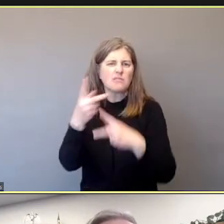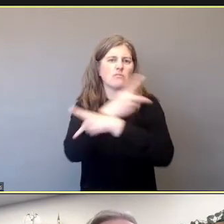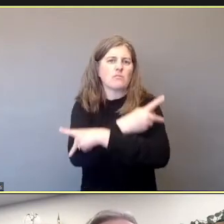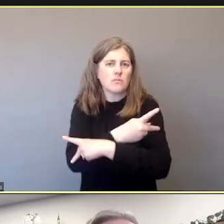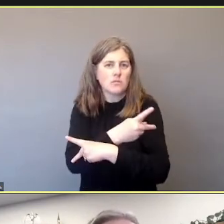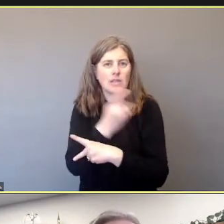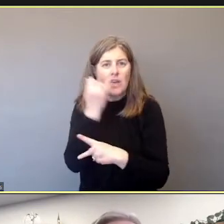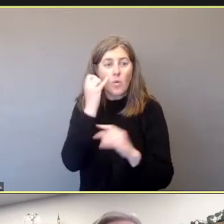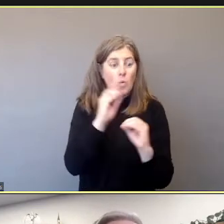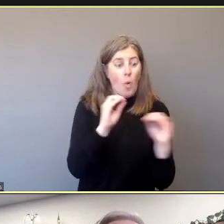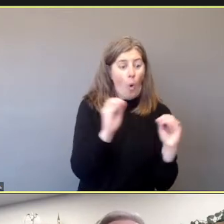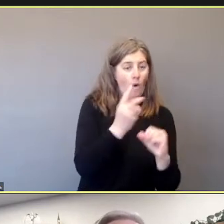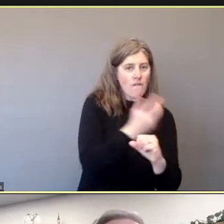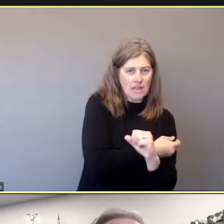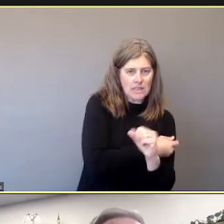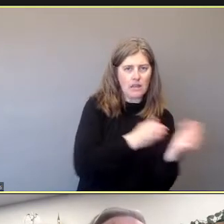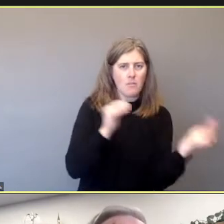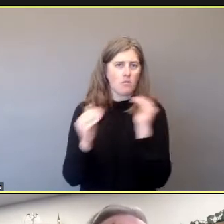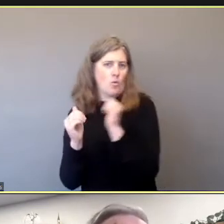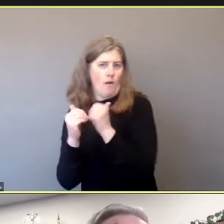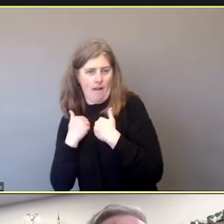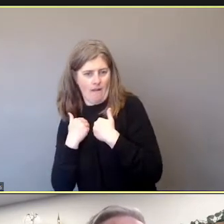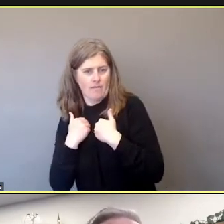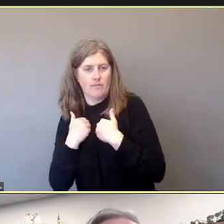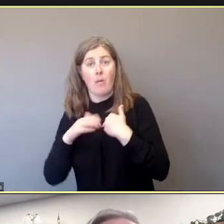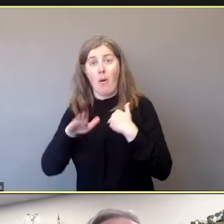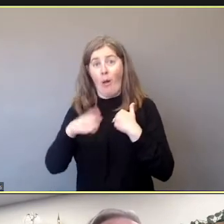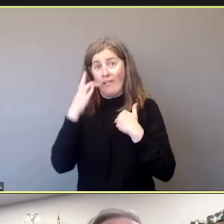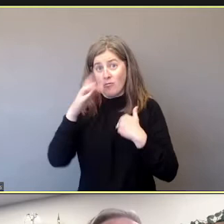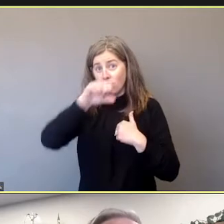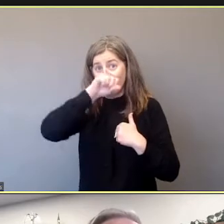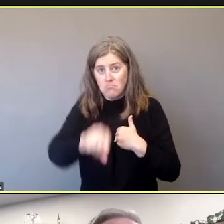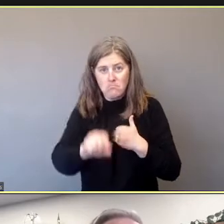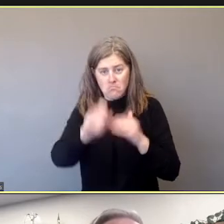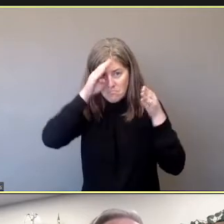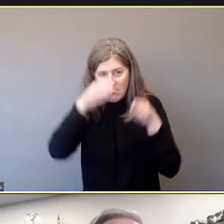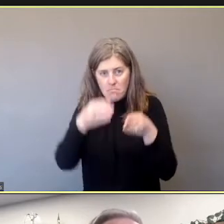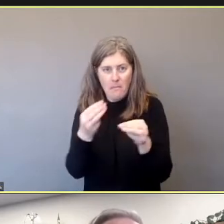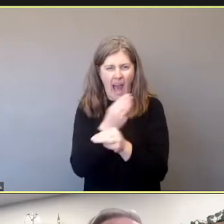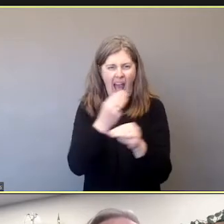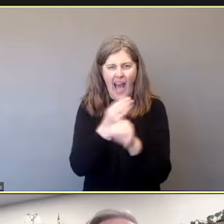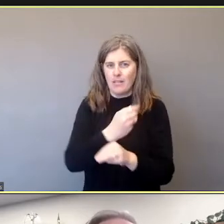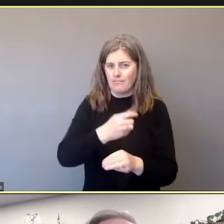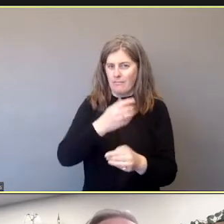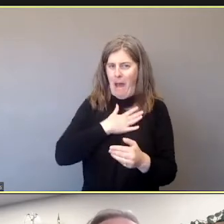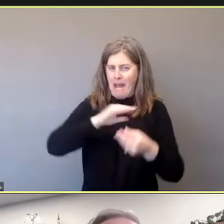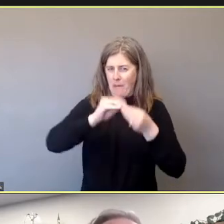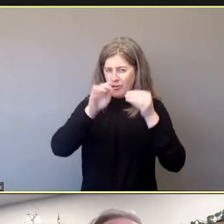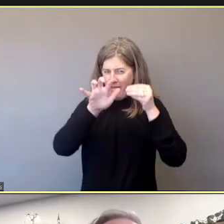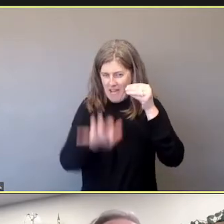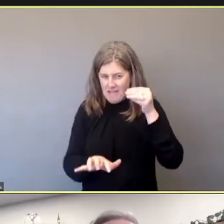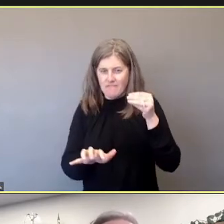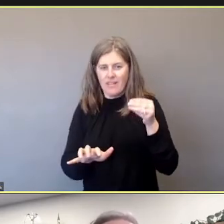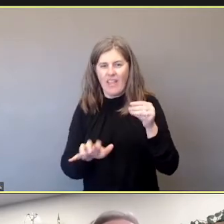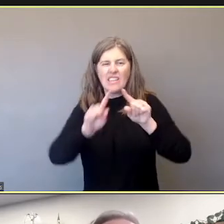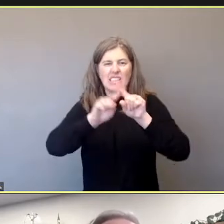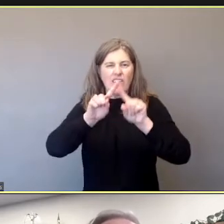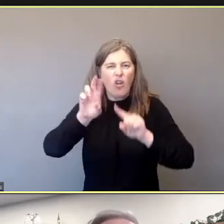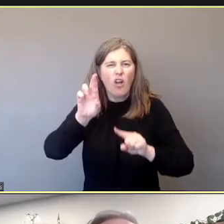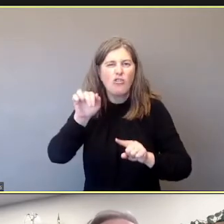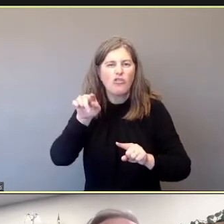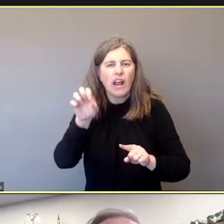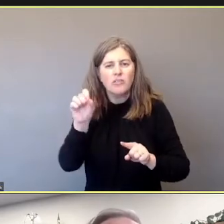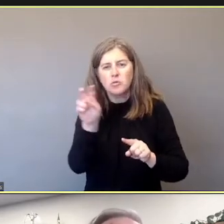vaccine than with. And then down below, if you like math, which I do, all the numbers are there of the different rates. And you can